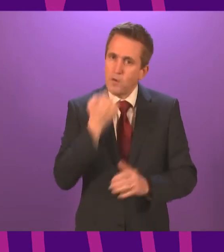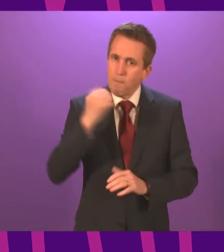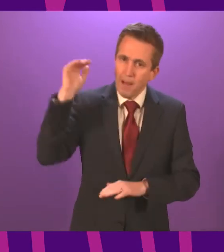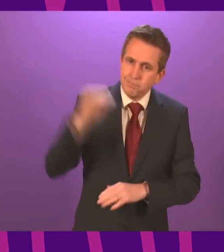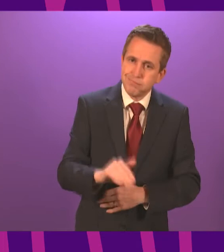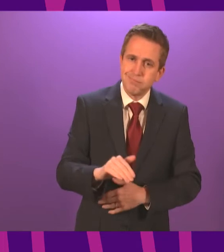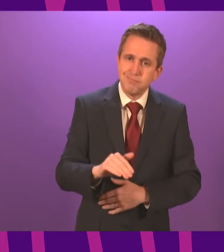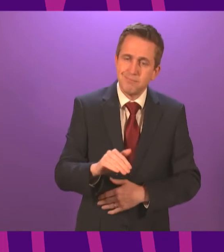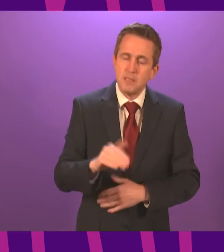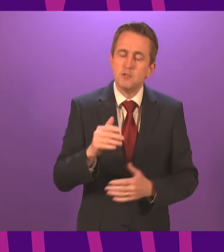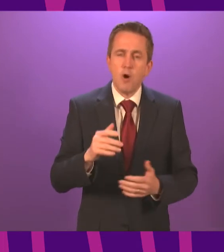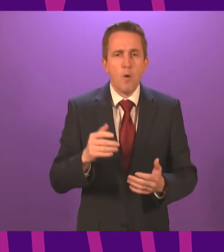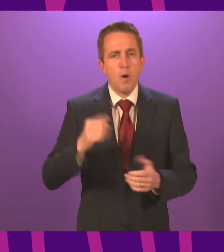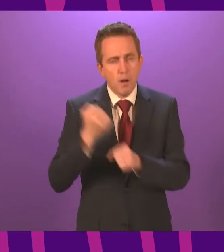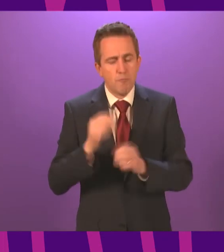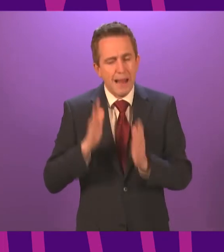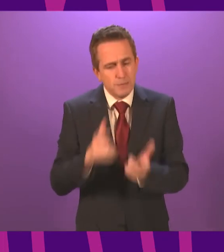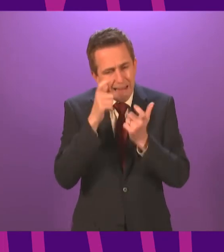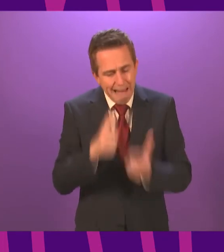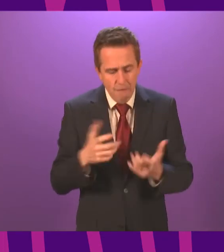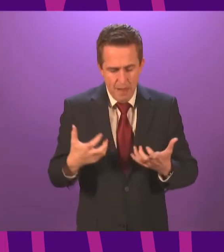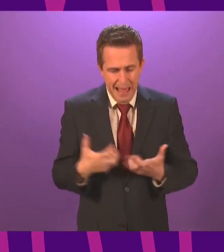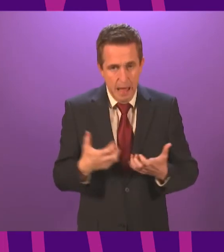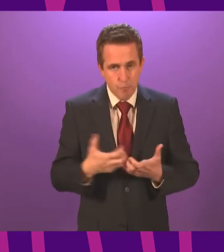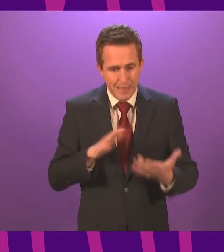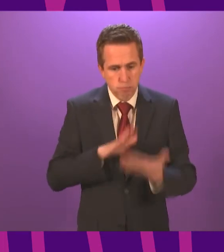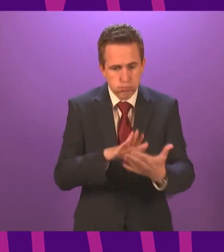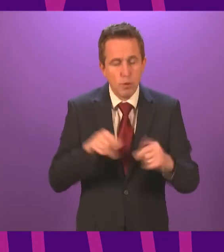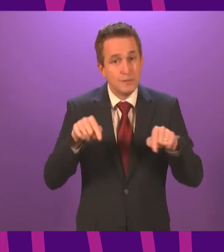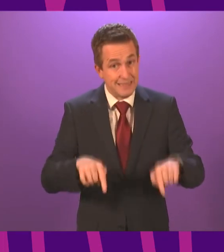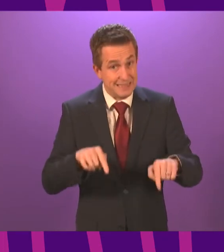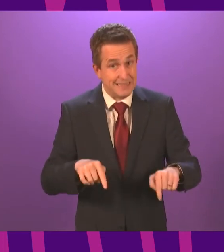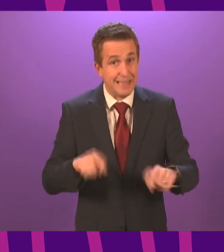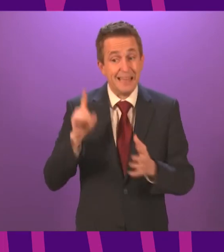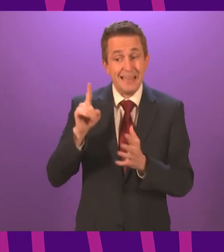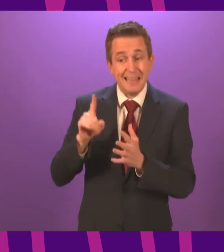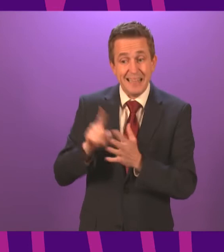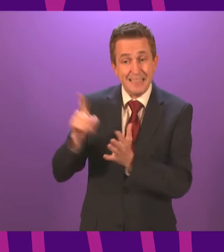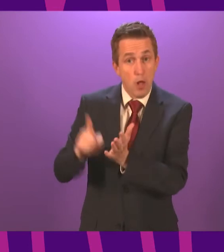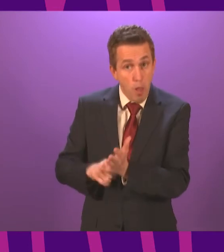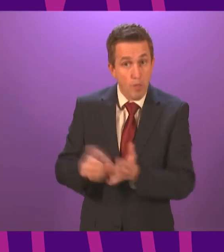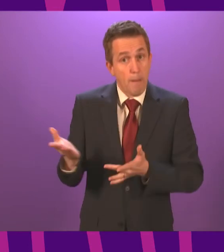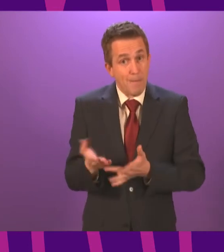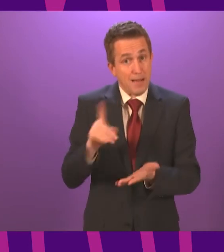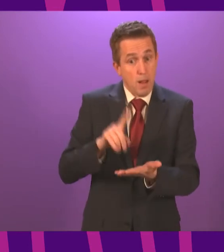the fragility of the situation that we're facing. East Lothian and Mid Lothian have seen consistent